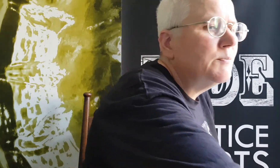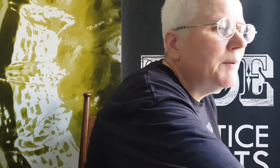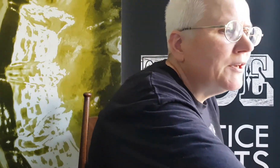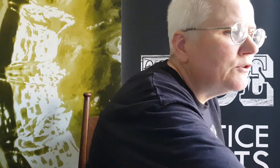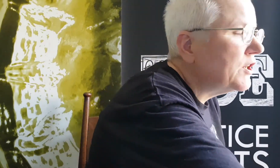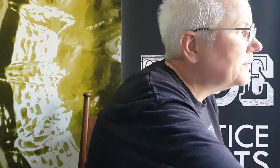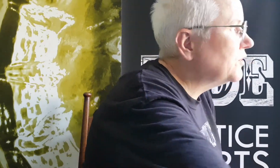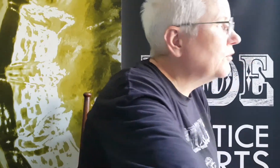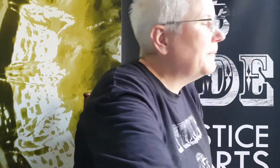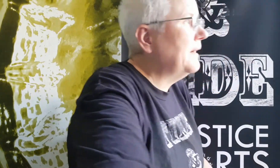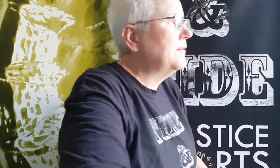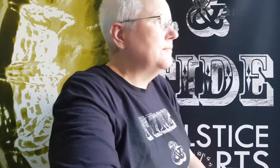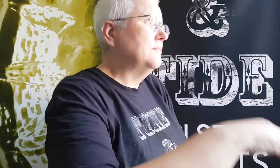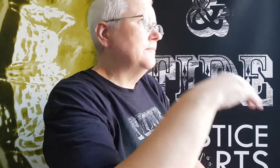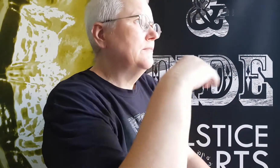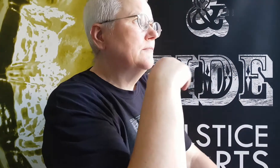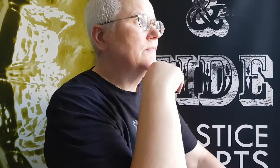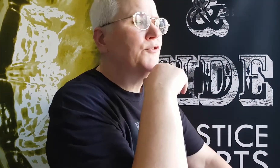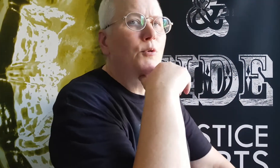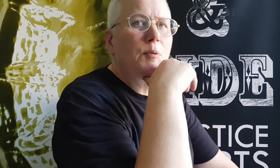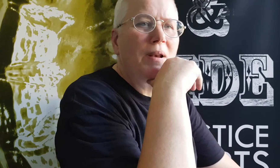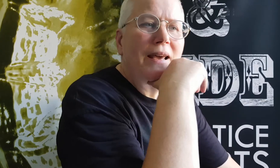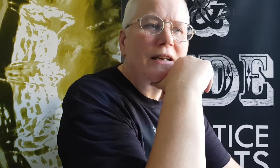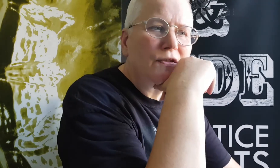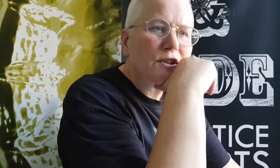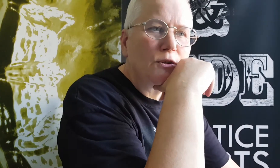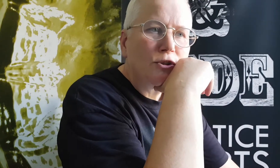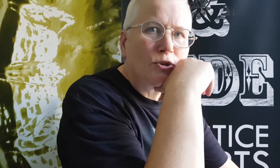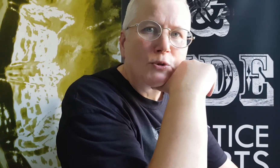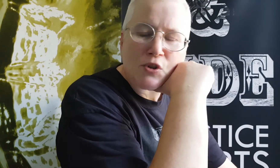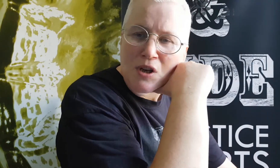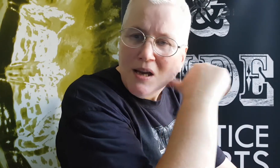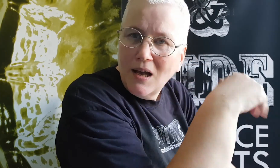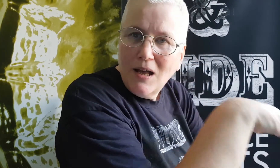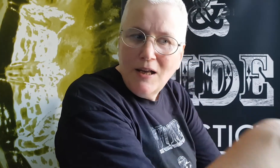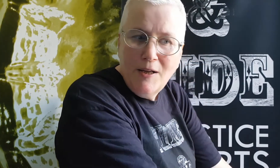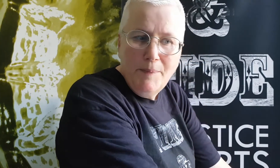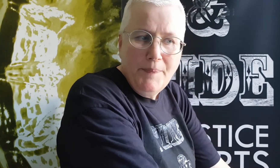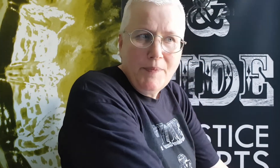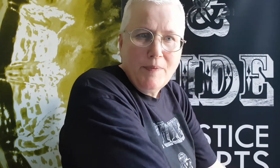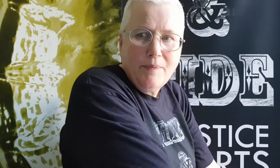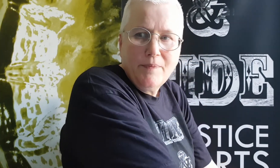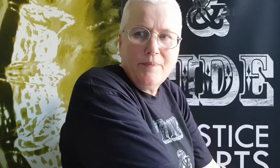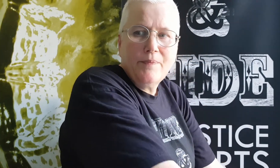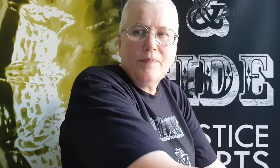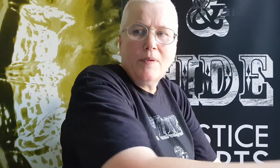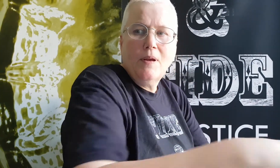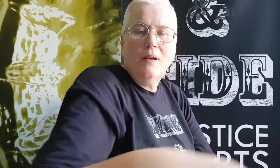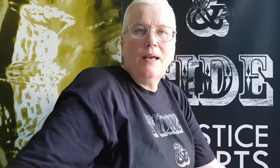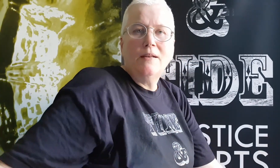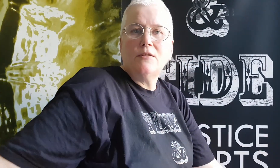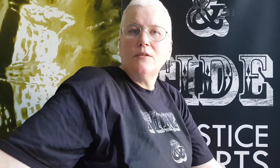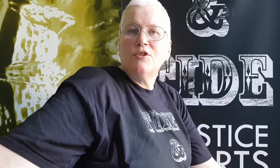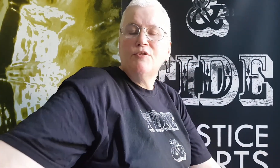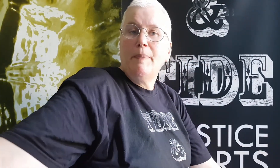a good time to talk about forward planning for Solstice Shorts, and to